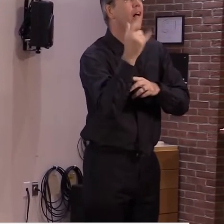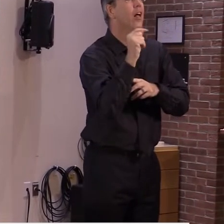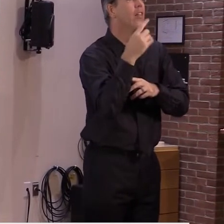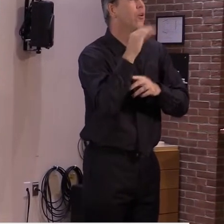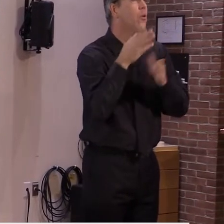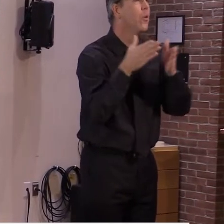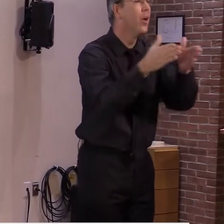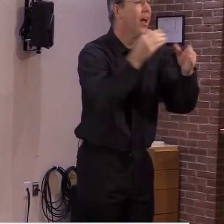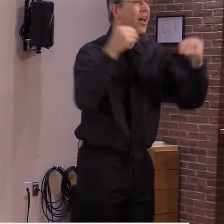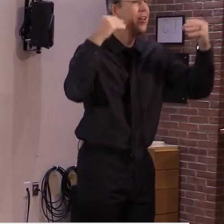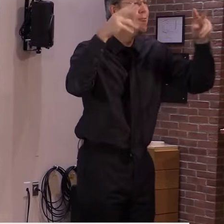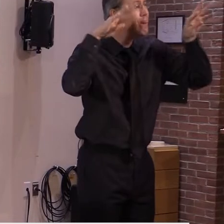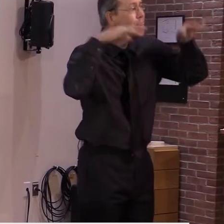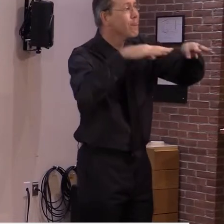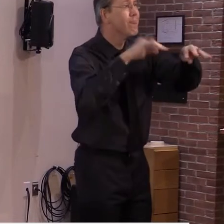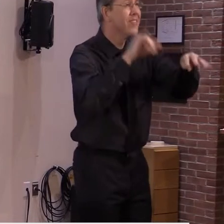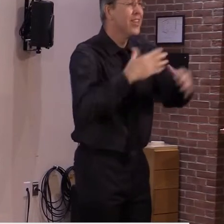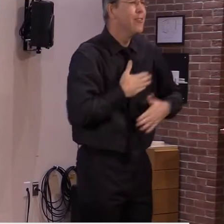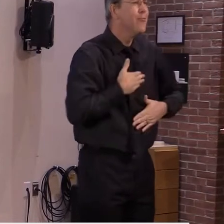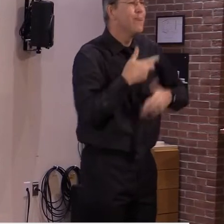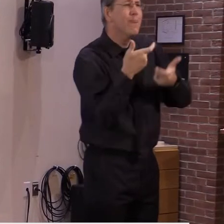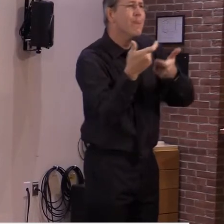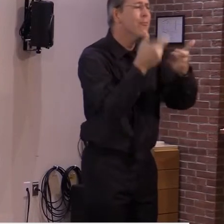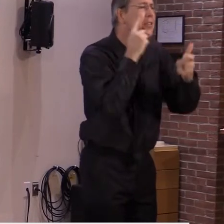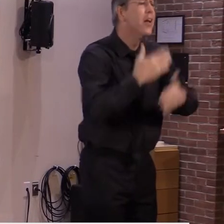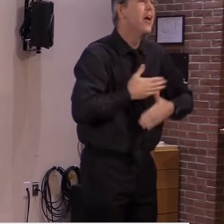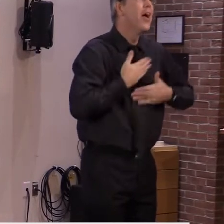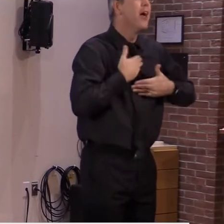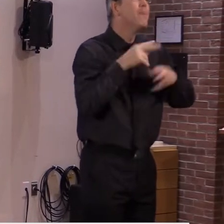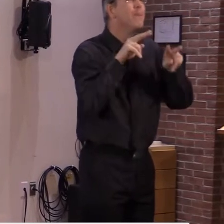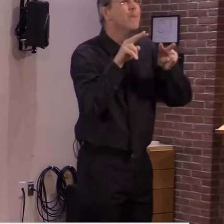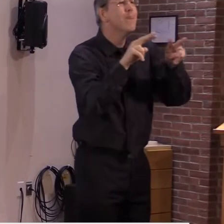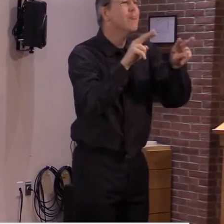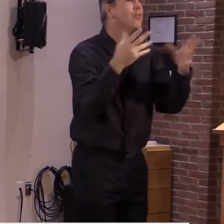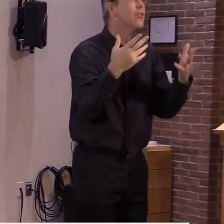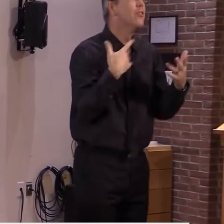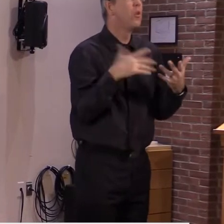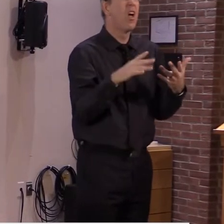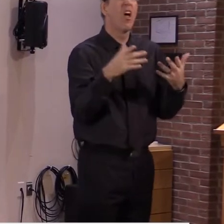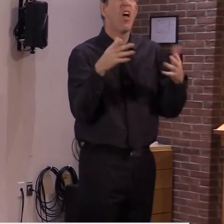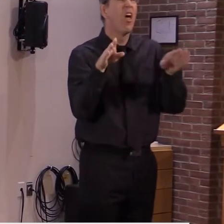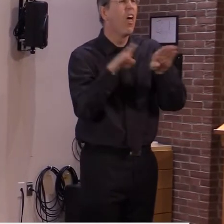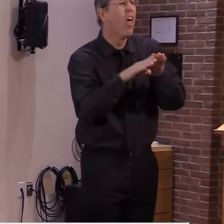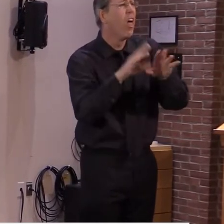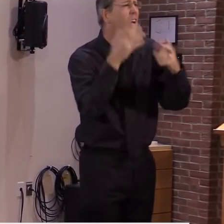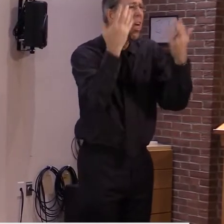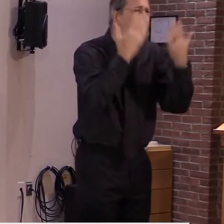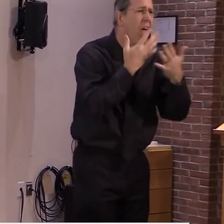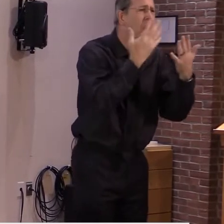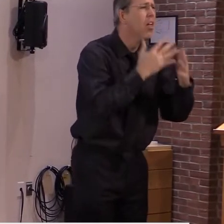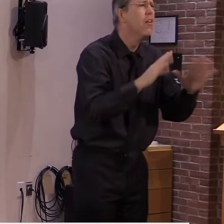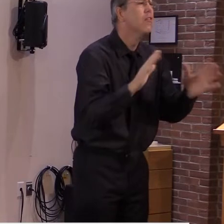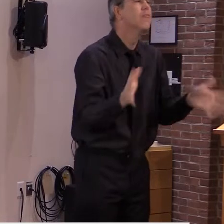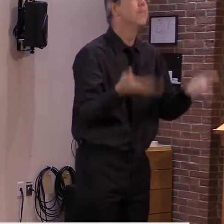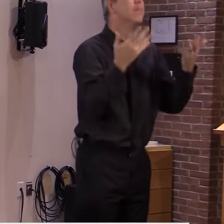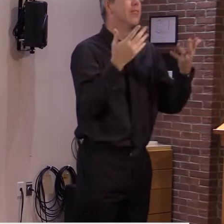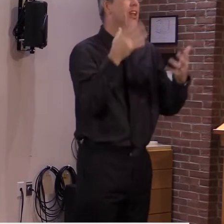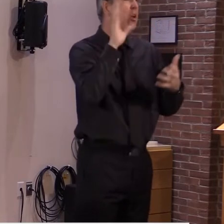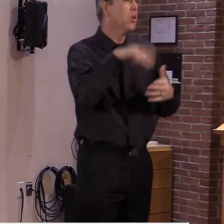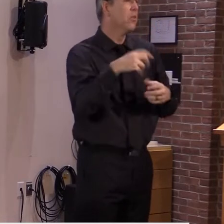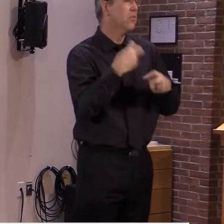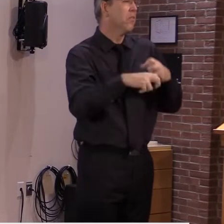little happiness as we close out this very, very difficult year. I want to thank all the students and staff at the